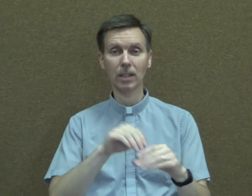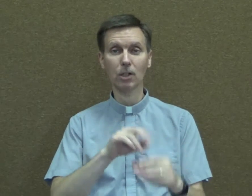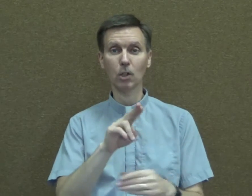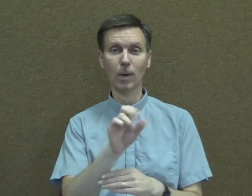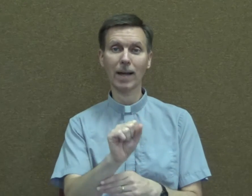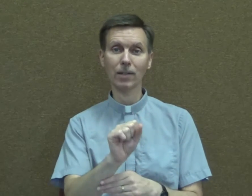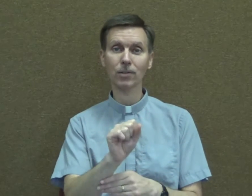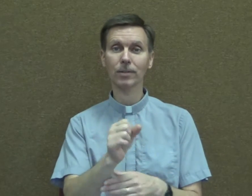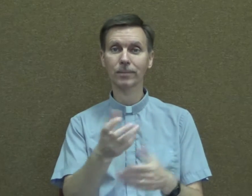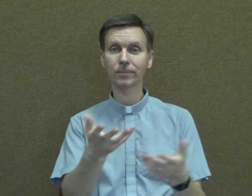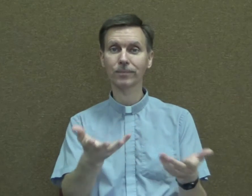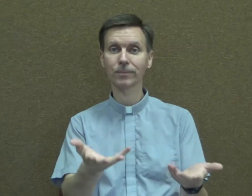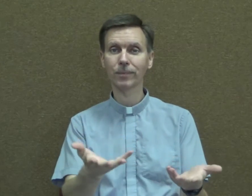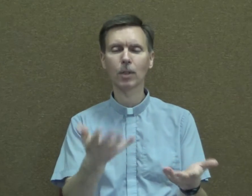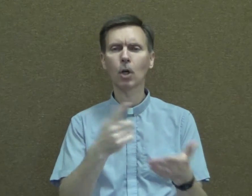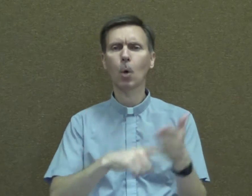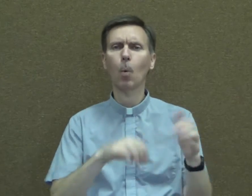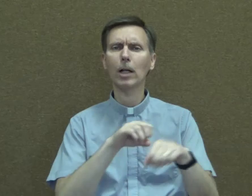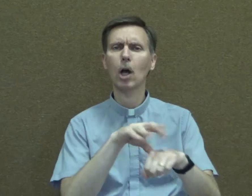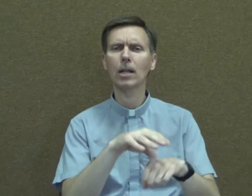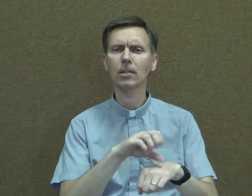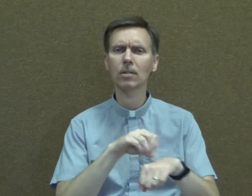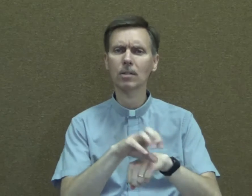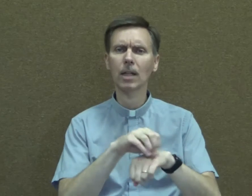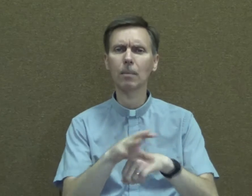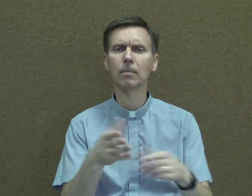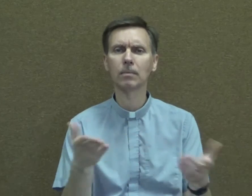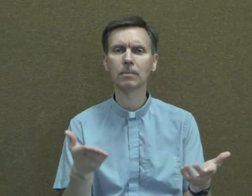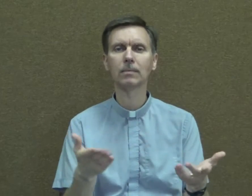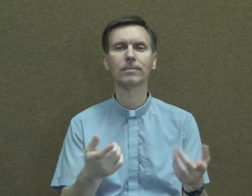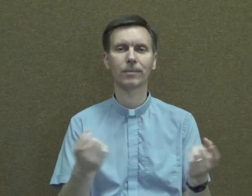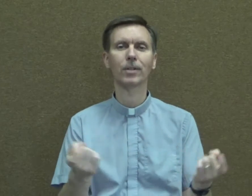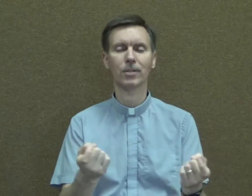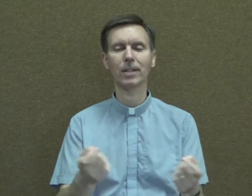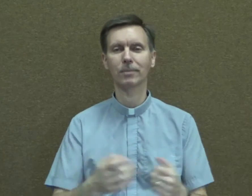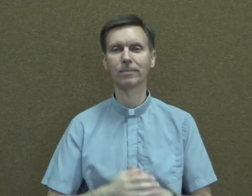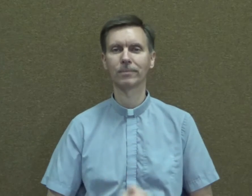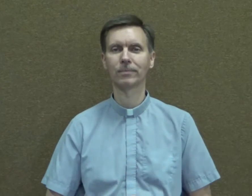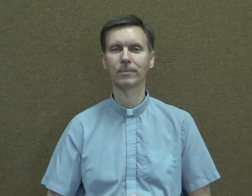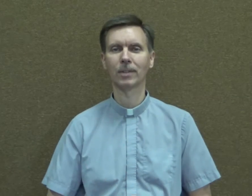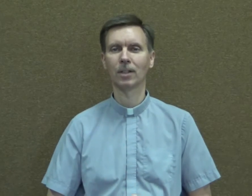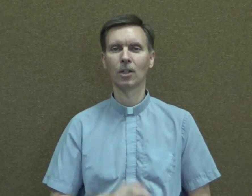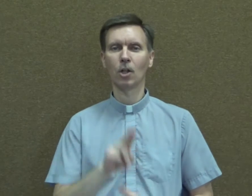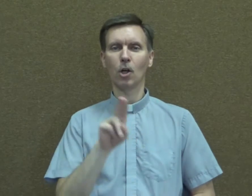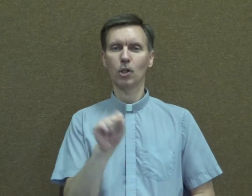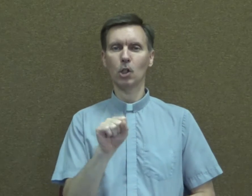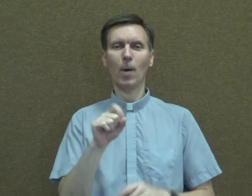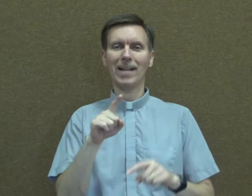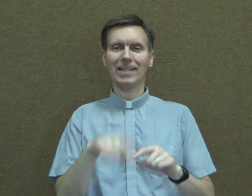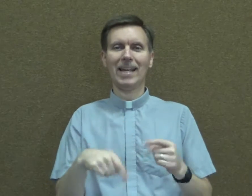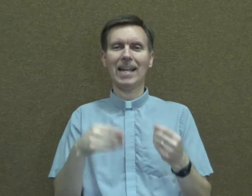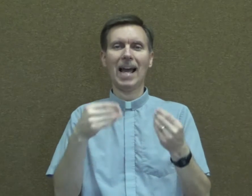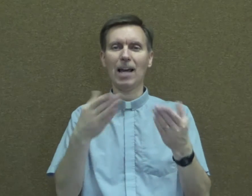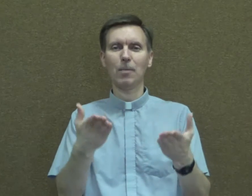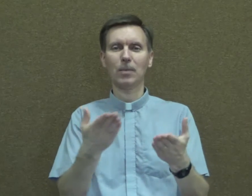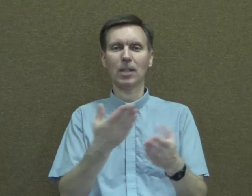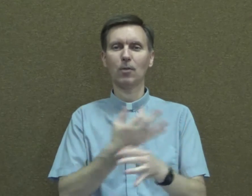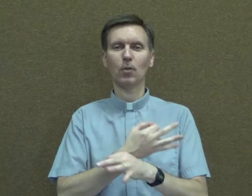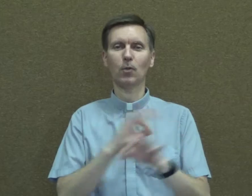the U.S. What causes them? Sin. The U.S. cannot give you